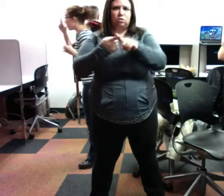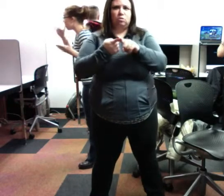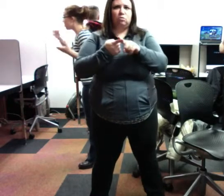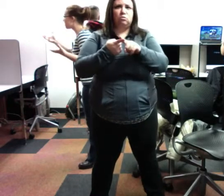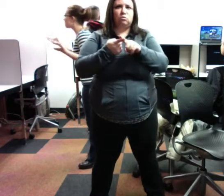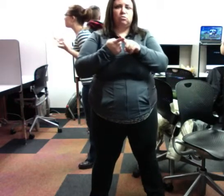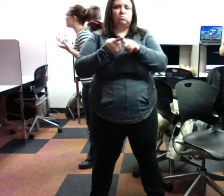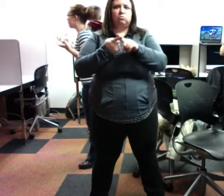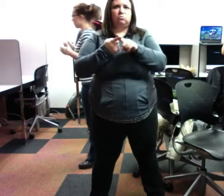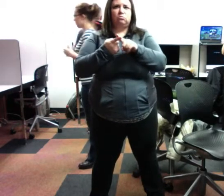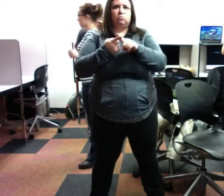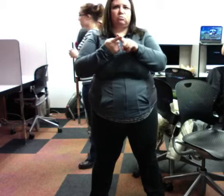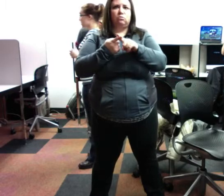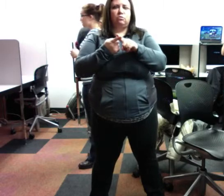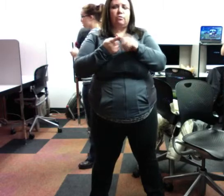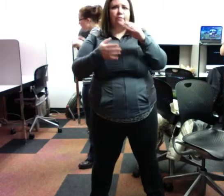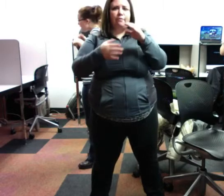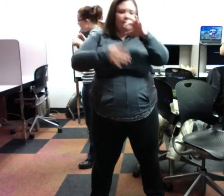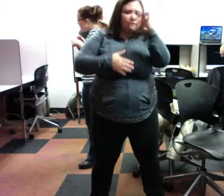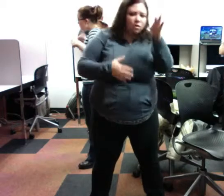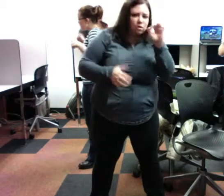So keep looking, don't settle.